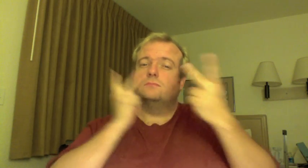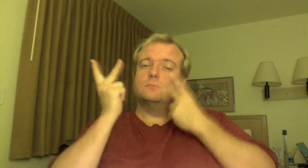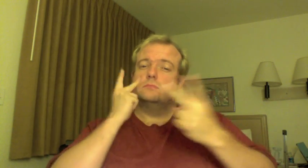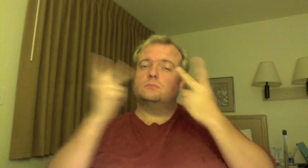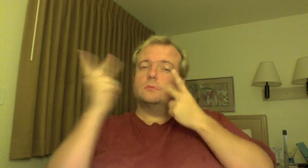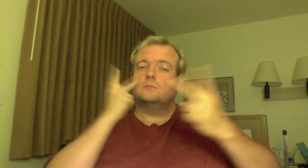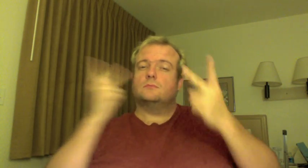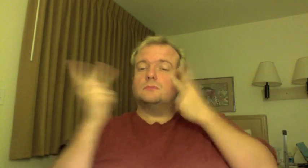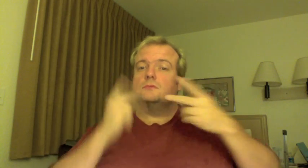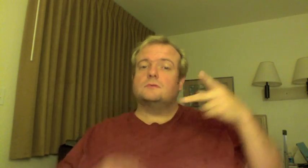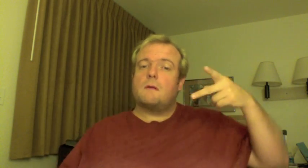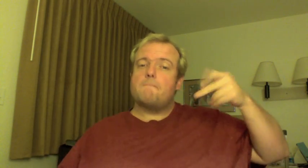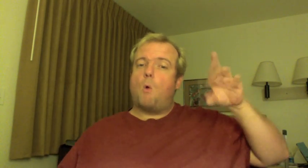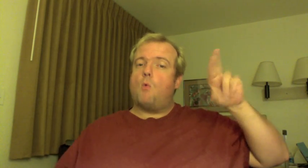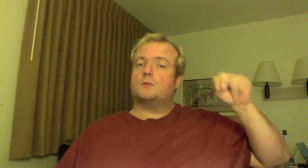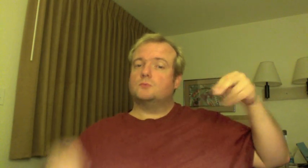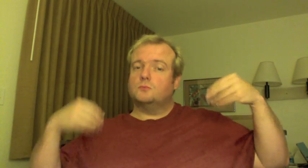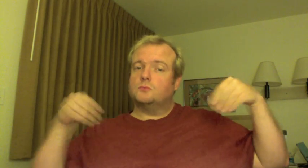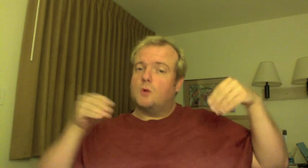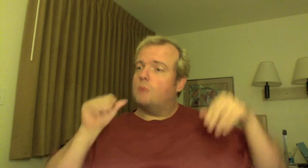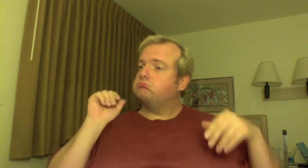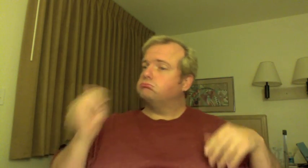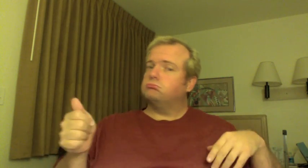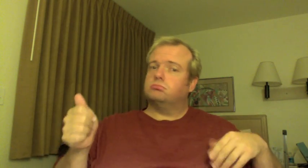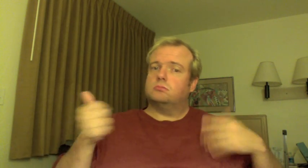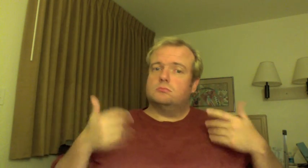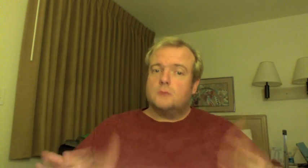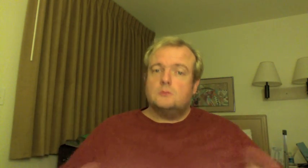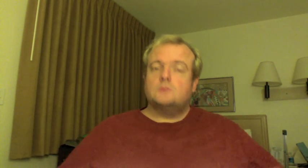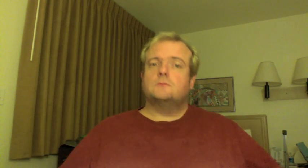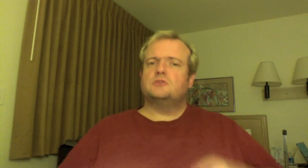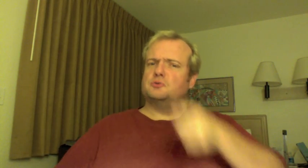reinforced steel beams which strengthen the concrete.